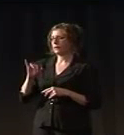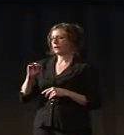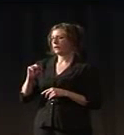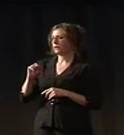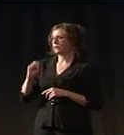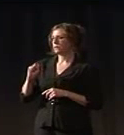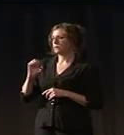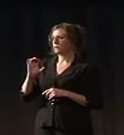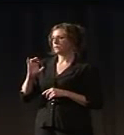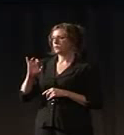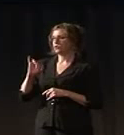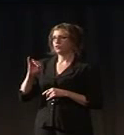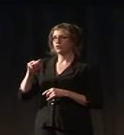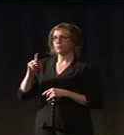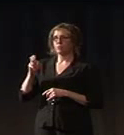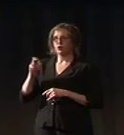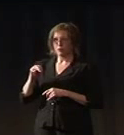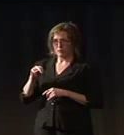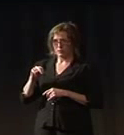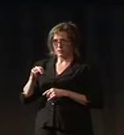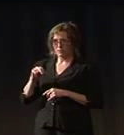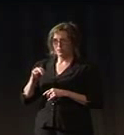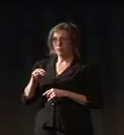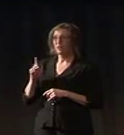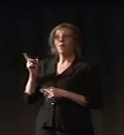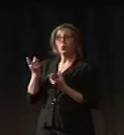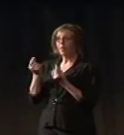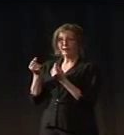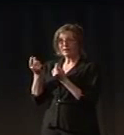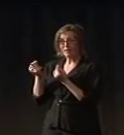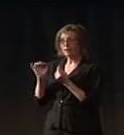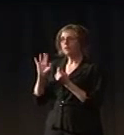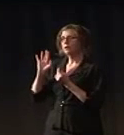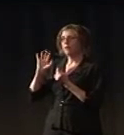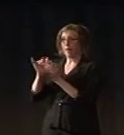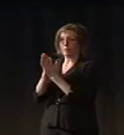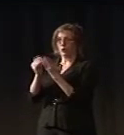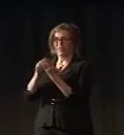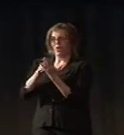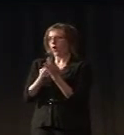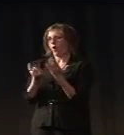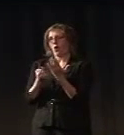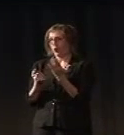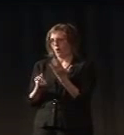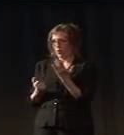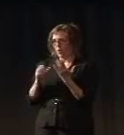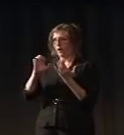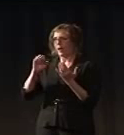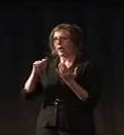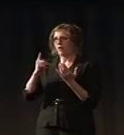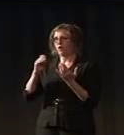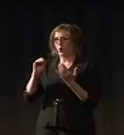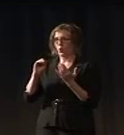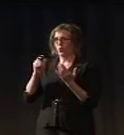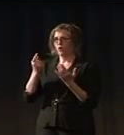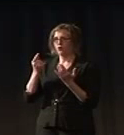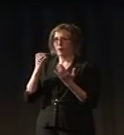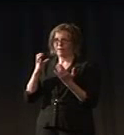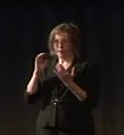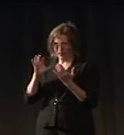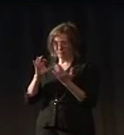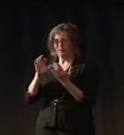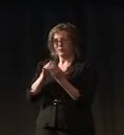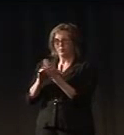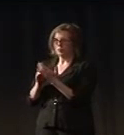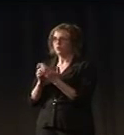In fact, Latour and Woolgard mapped out their ethnographic site early on in that book to show the flow of the objects or the